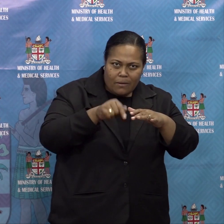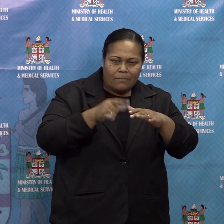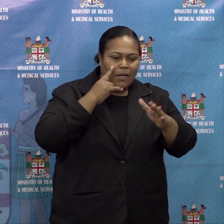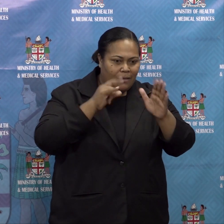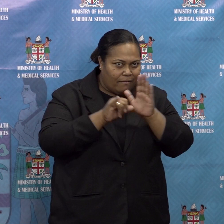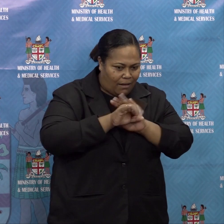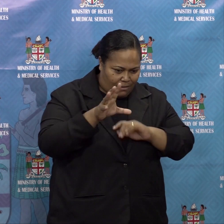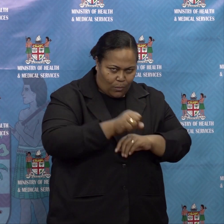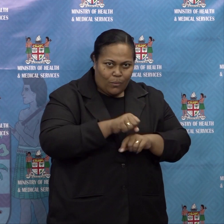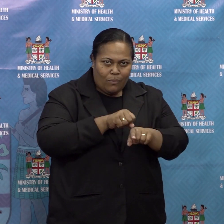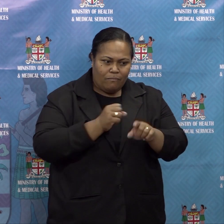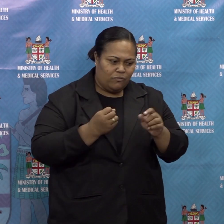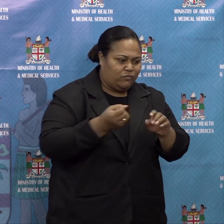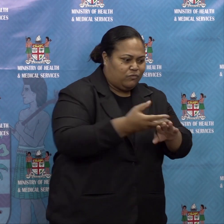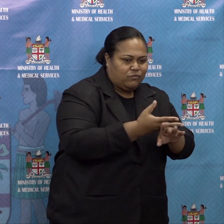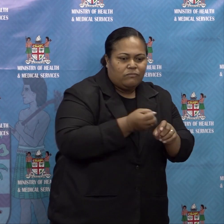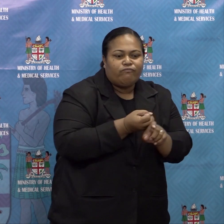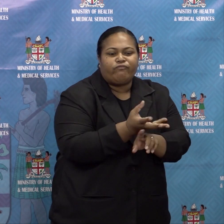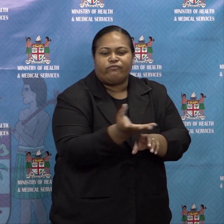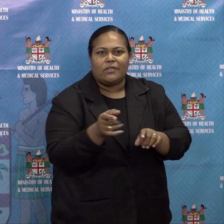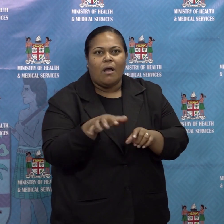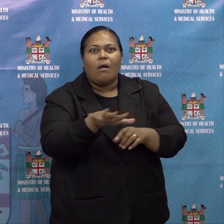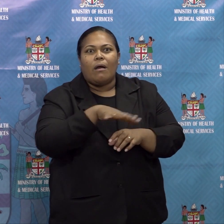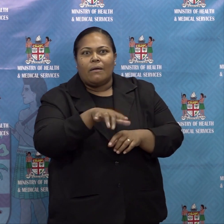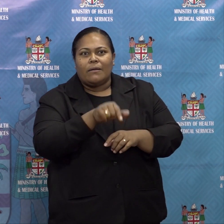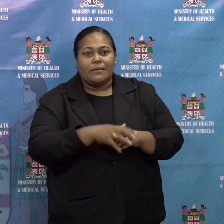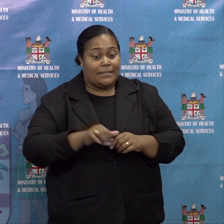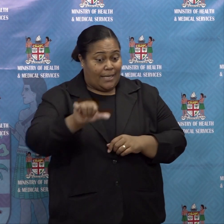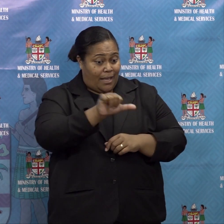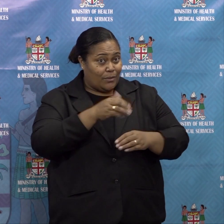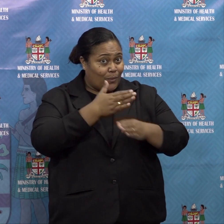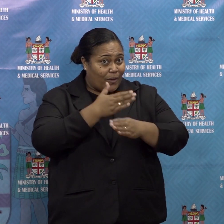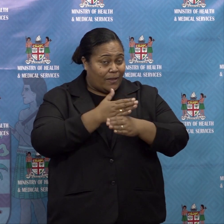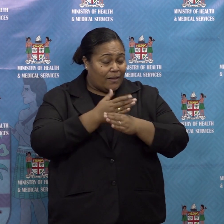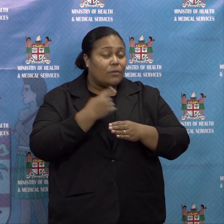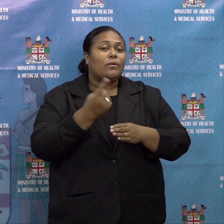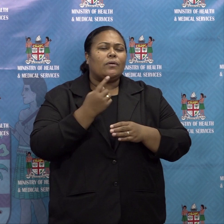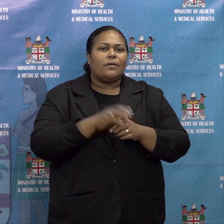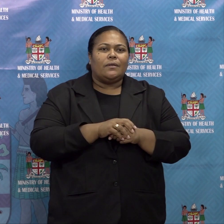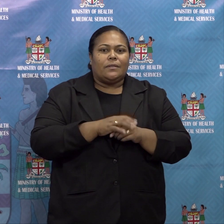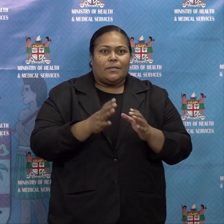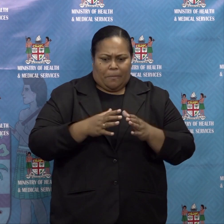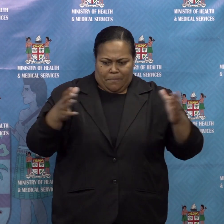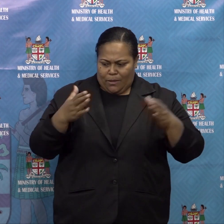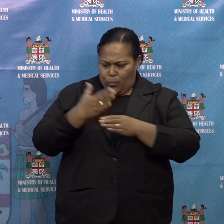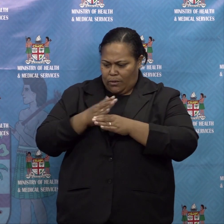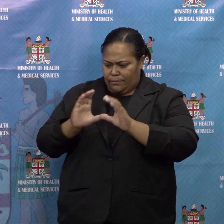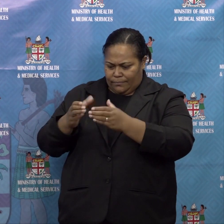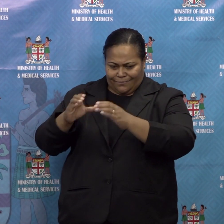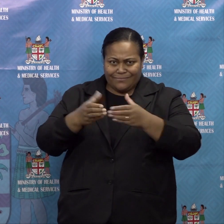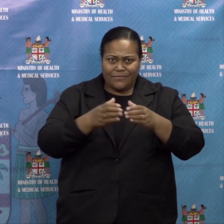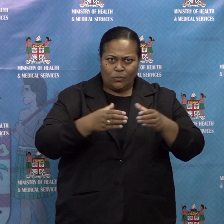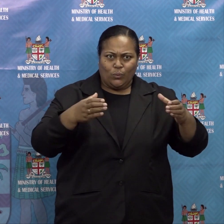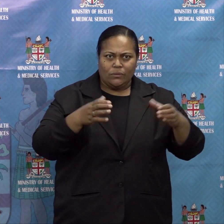or there are cases that work in areas that are large work groups, or they came